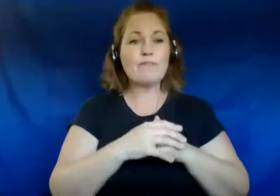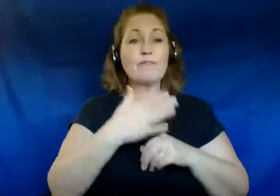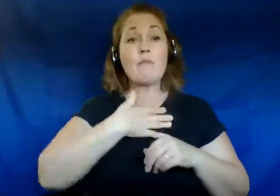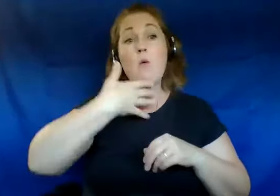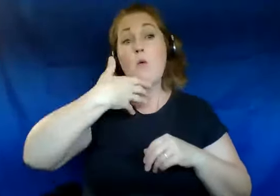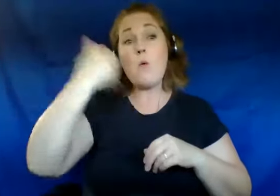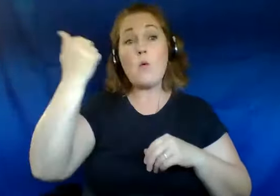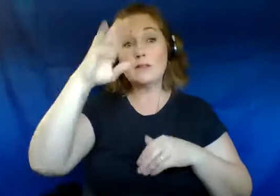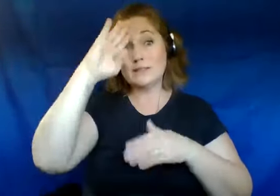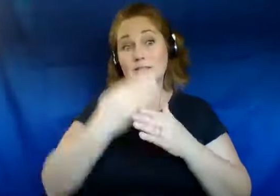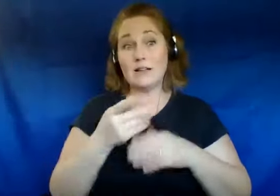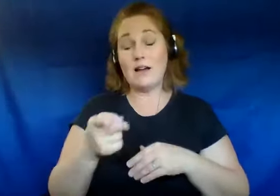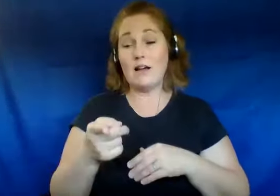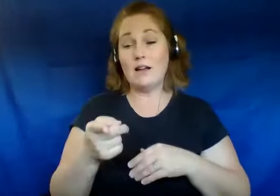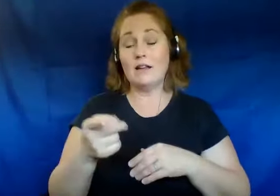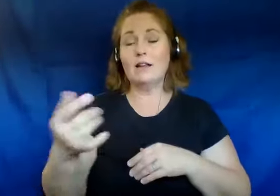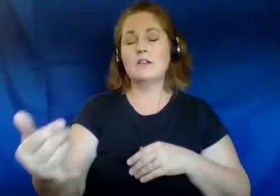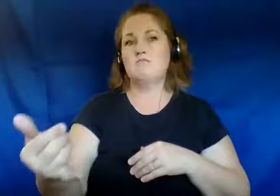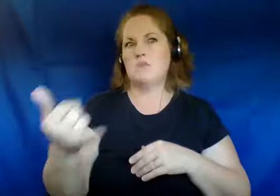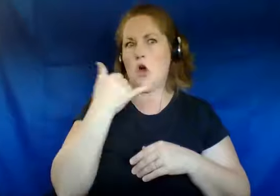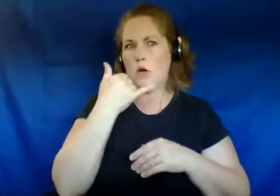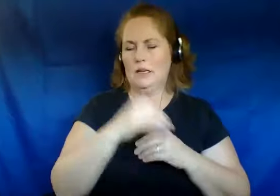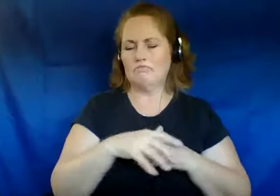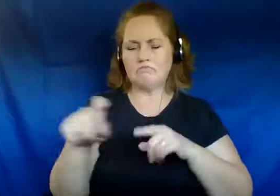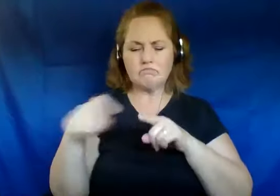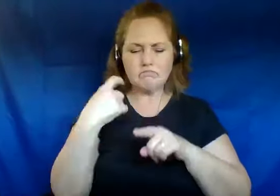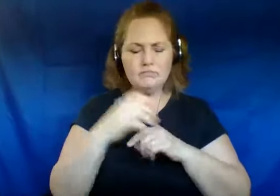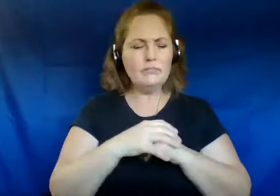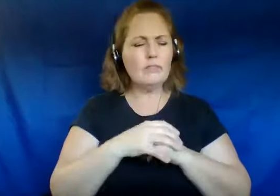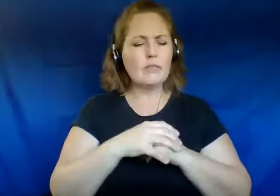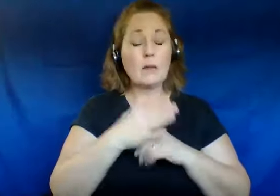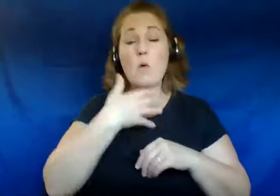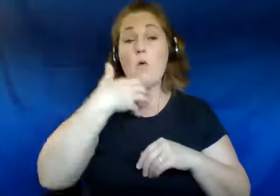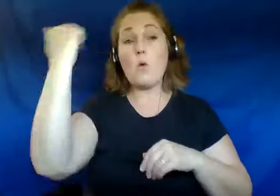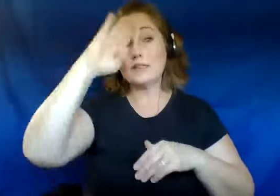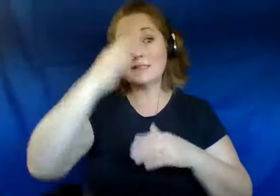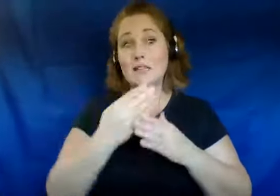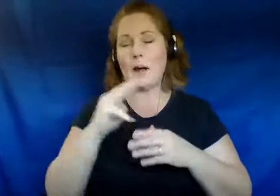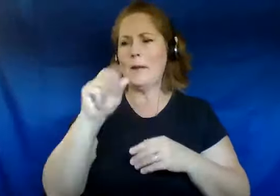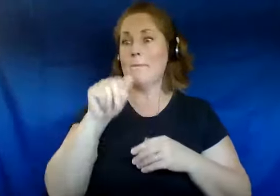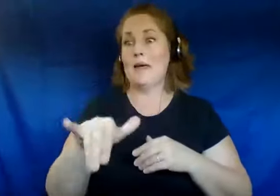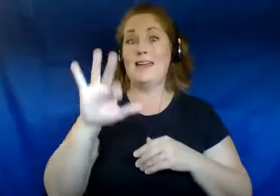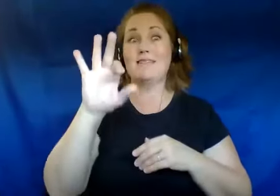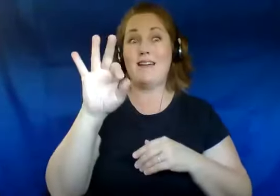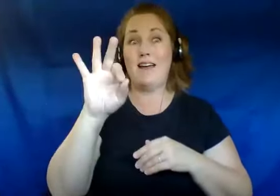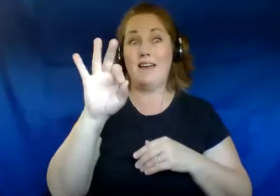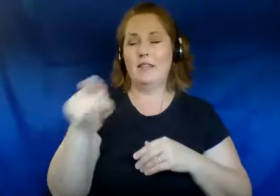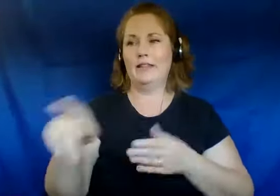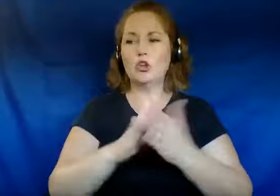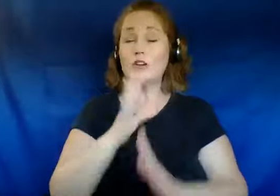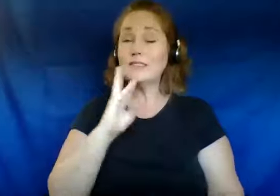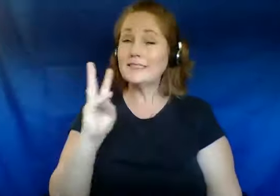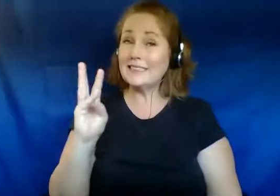oldest son called me on the phone. Now, my oldest son, May 9th, turned 60 years